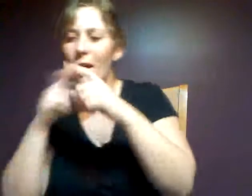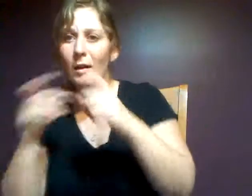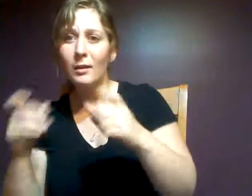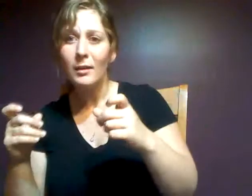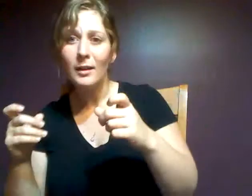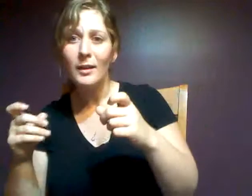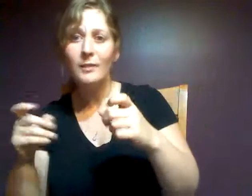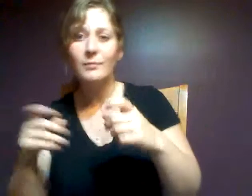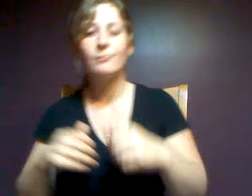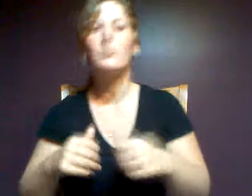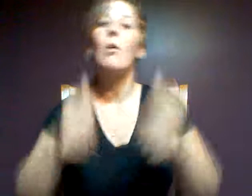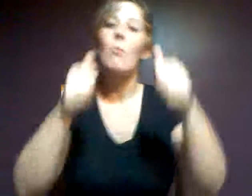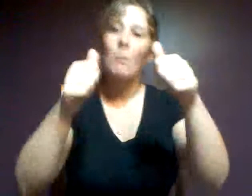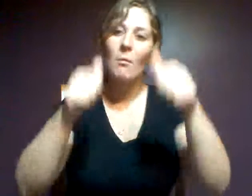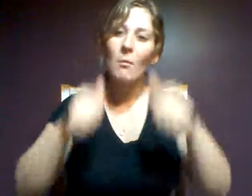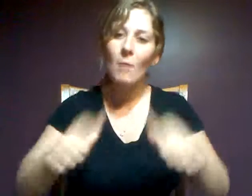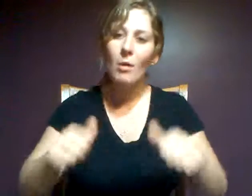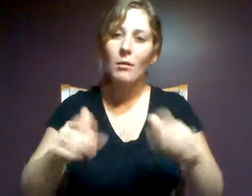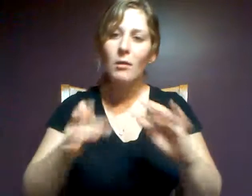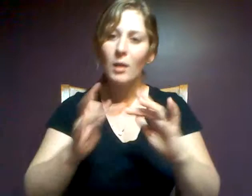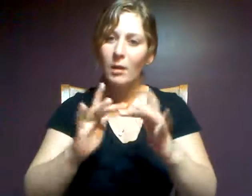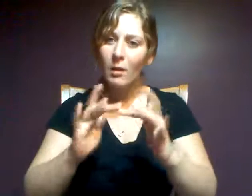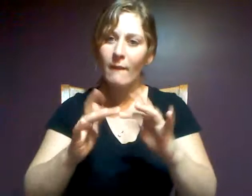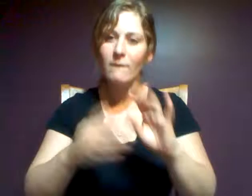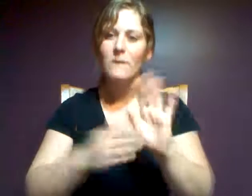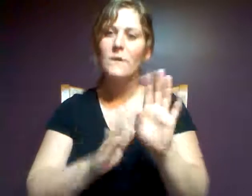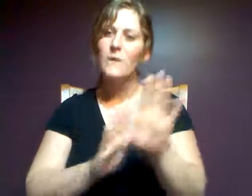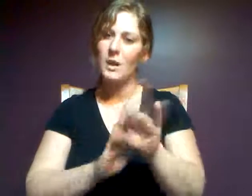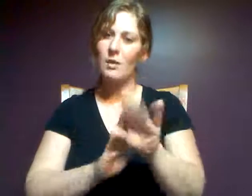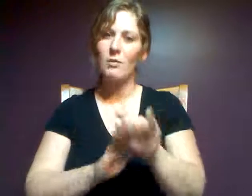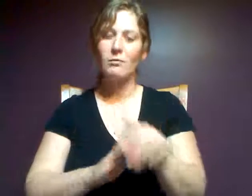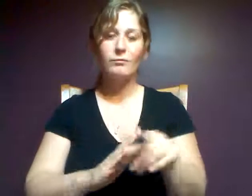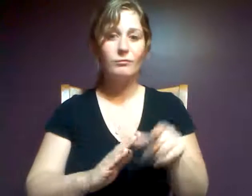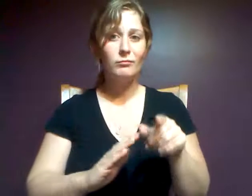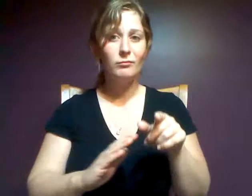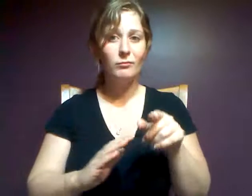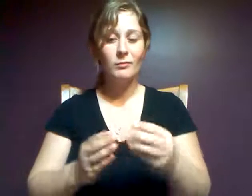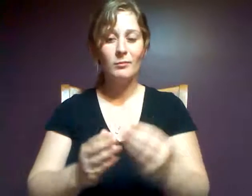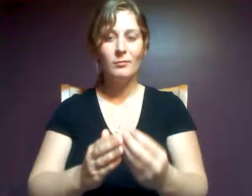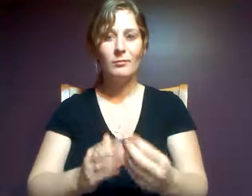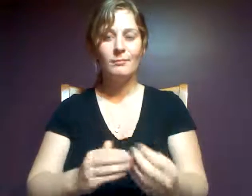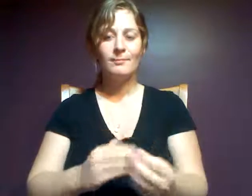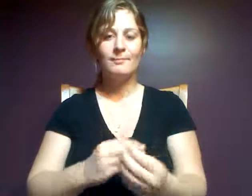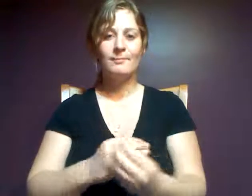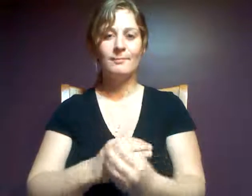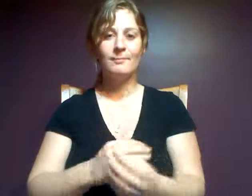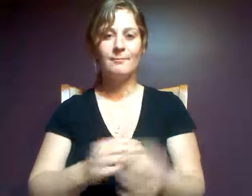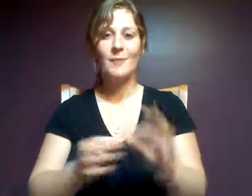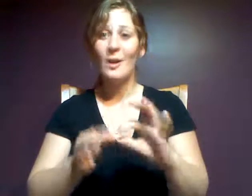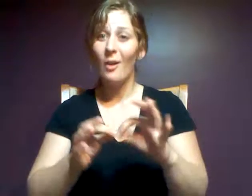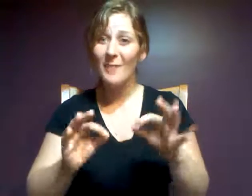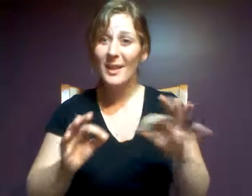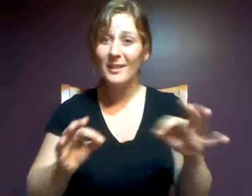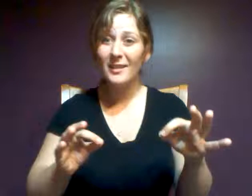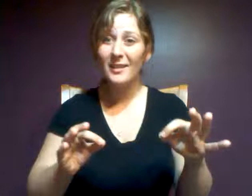I pretty or am I ugly? Well, so far, Faye has received over 13,000 comments. Some of them are